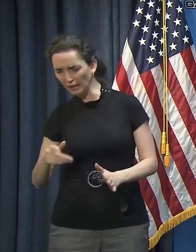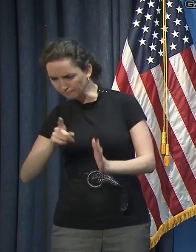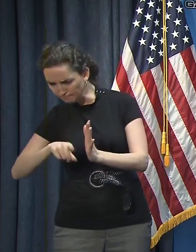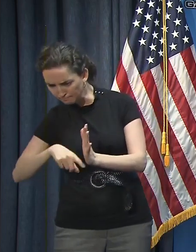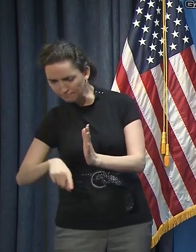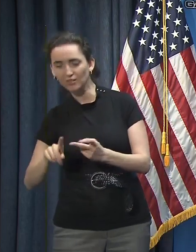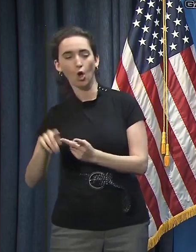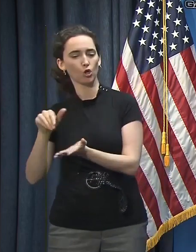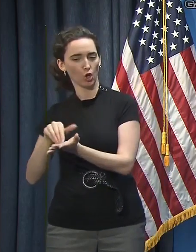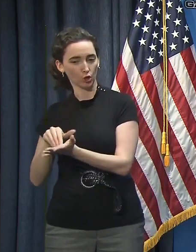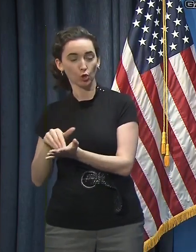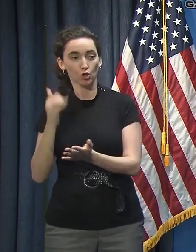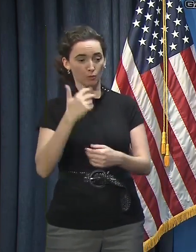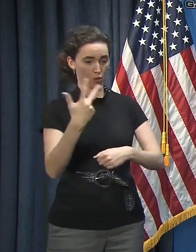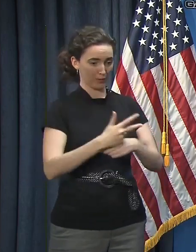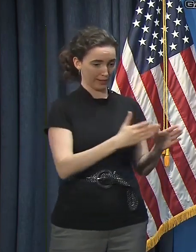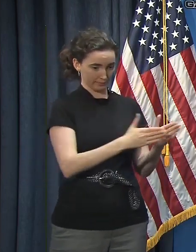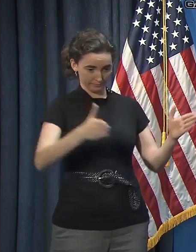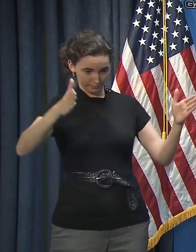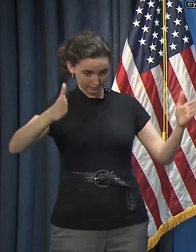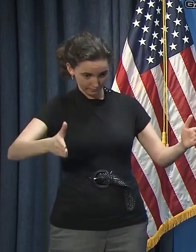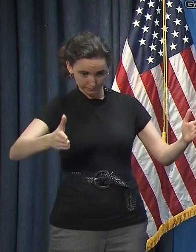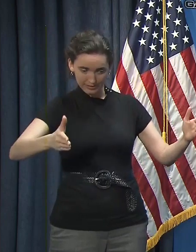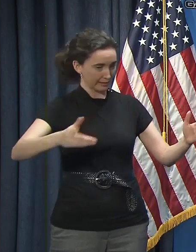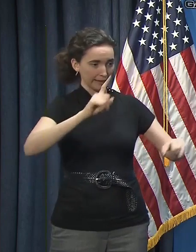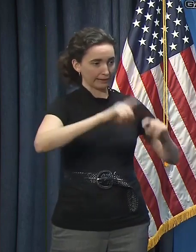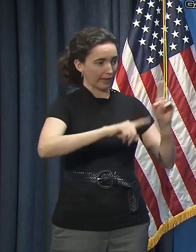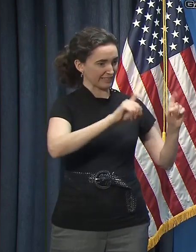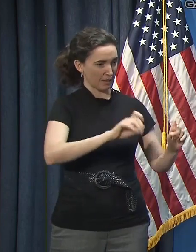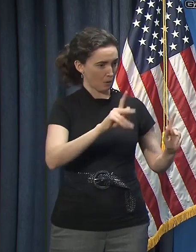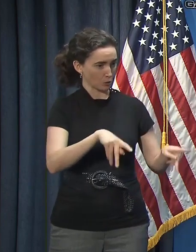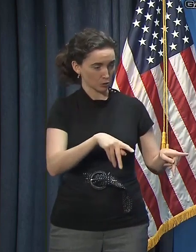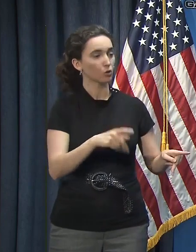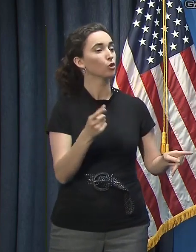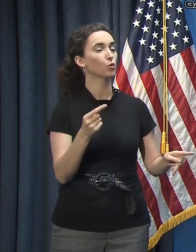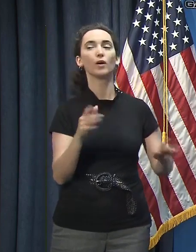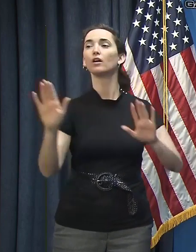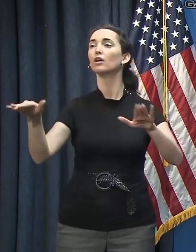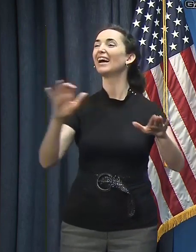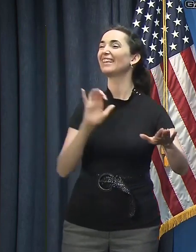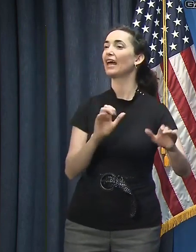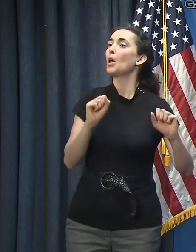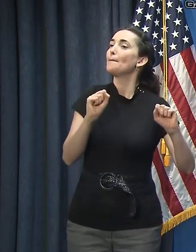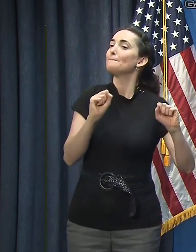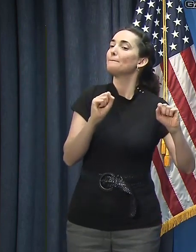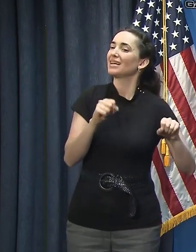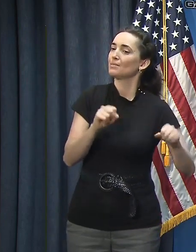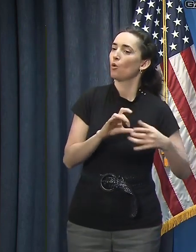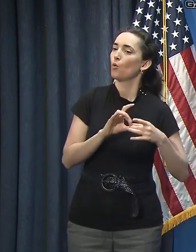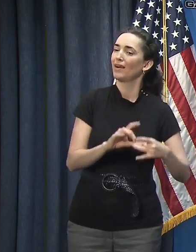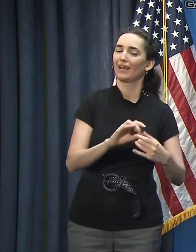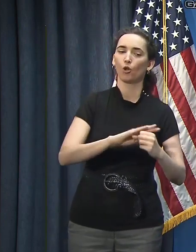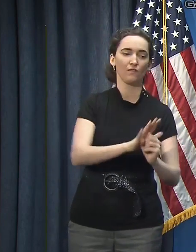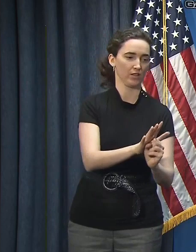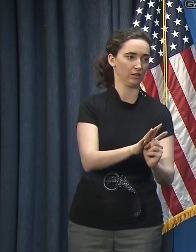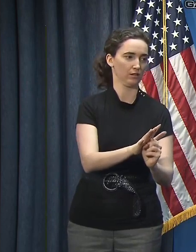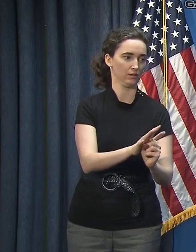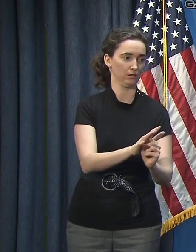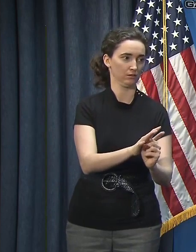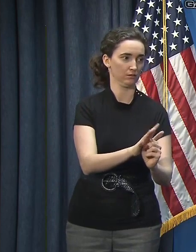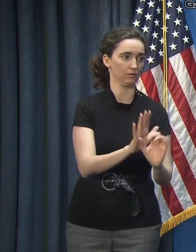test that body during the 3 days that we have the individual, to say this was a probable COVID-related death. And after we